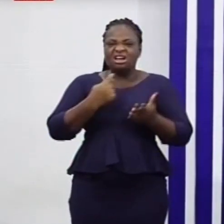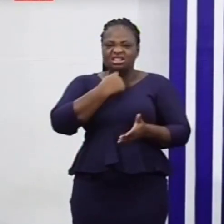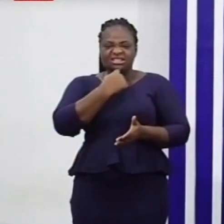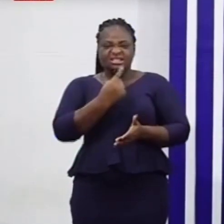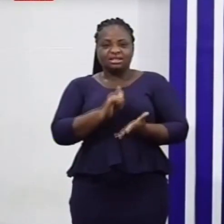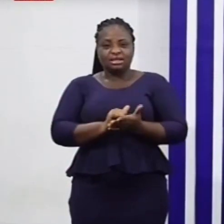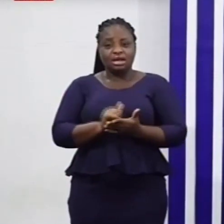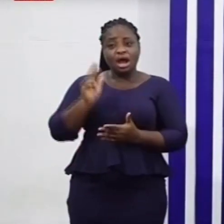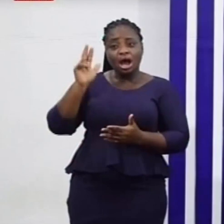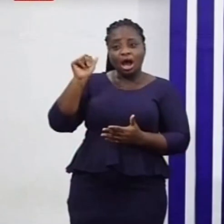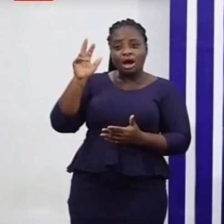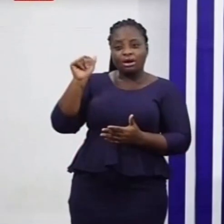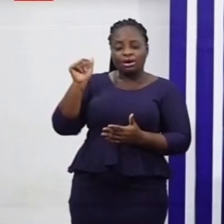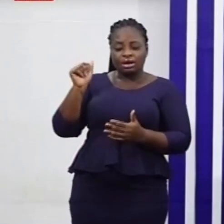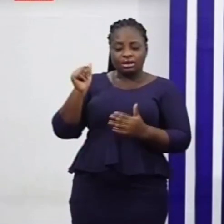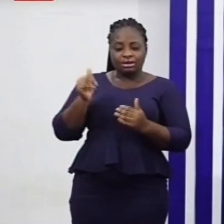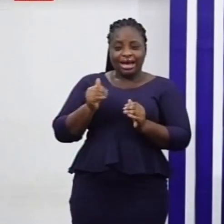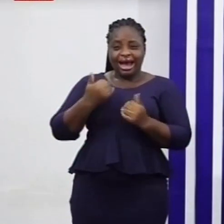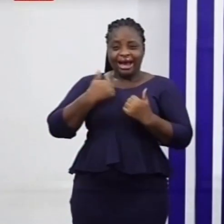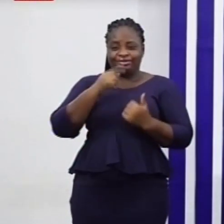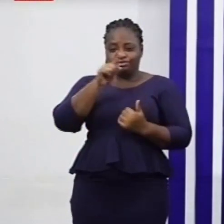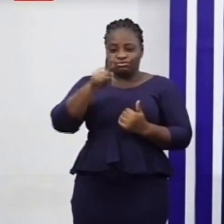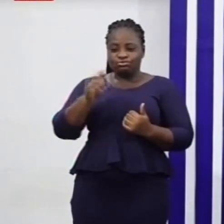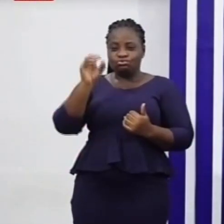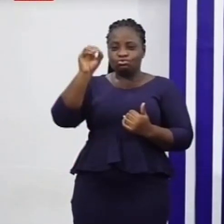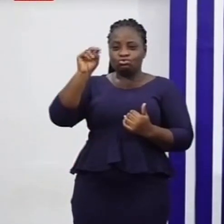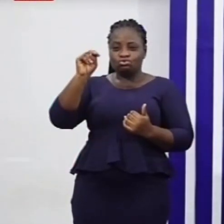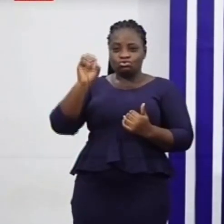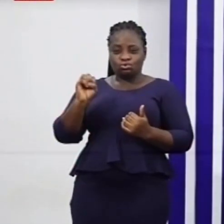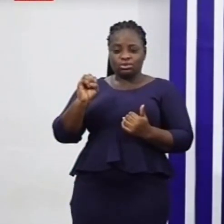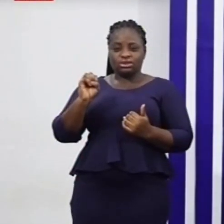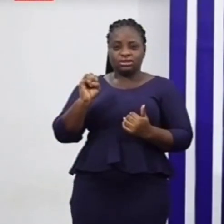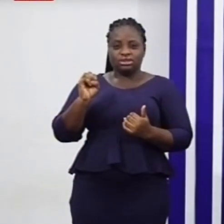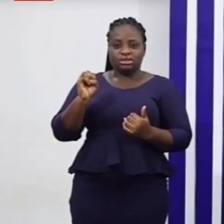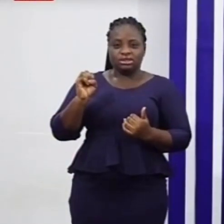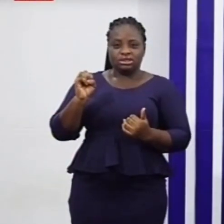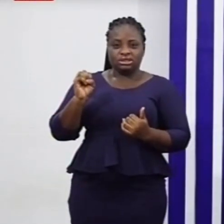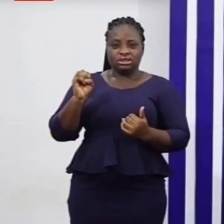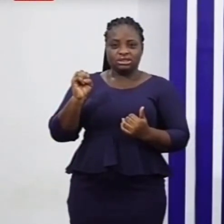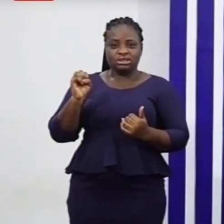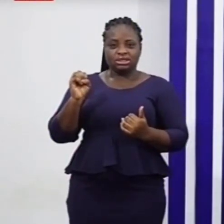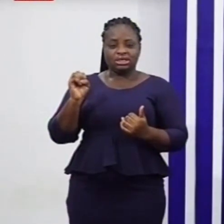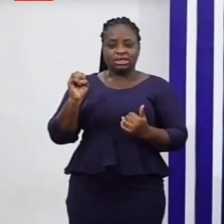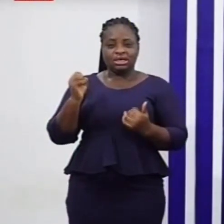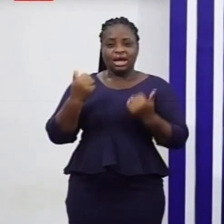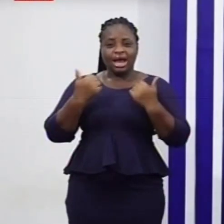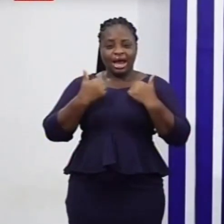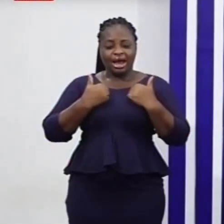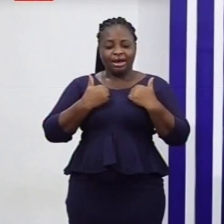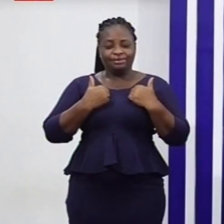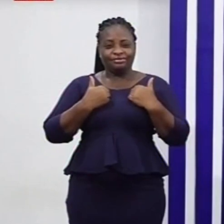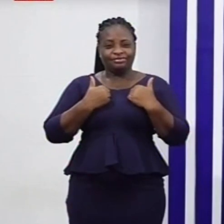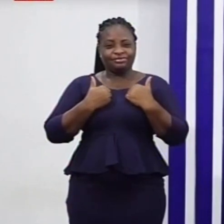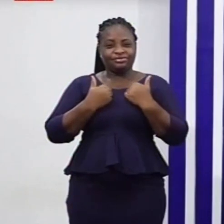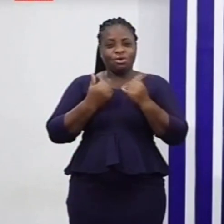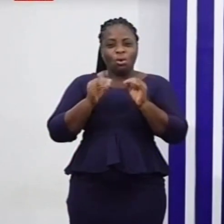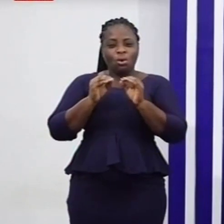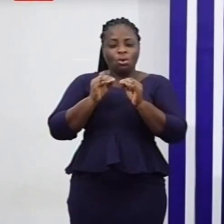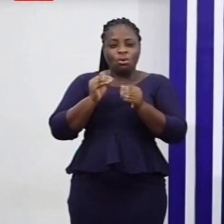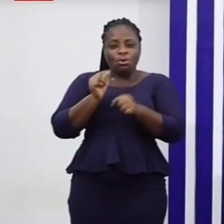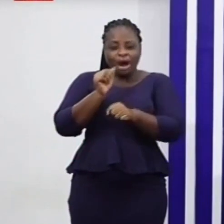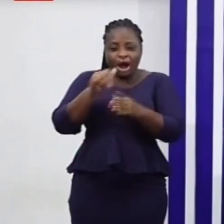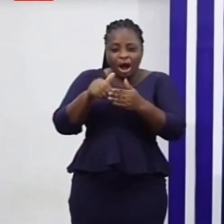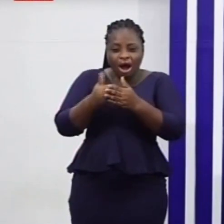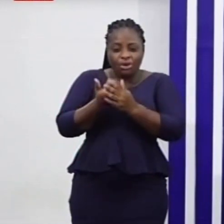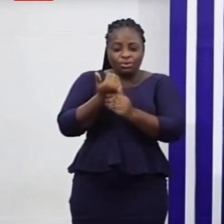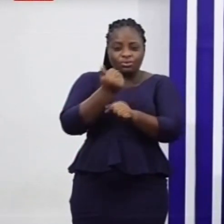Accra have been put into zones, and we have forward operating bases where we have positioned